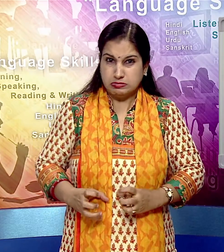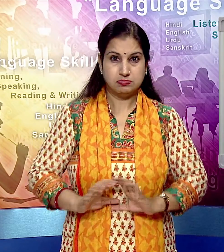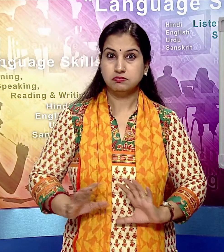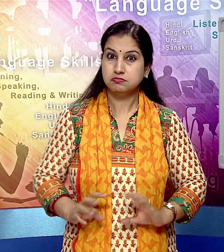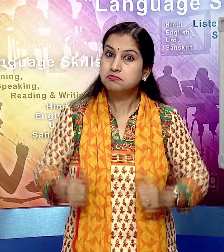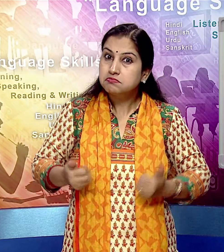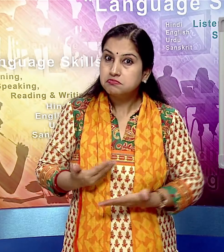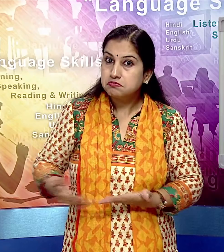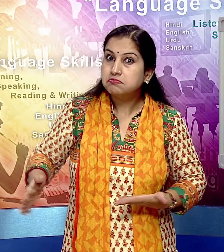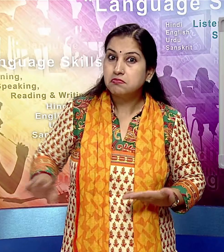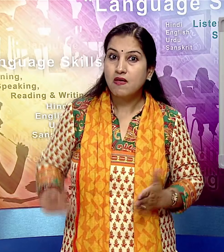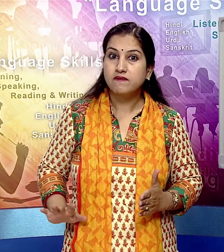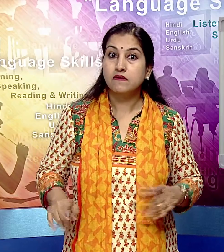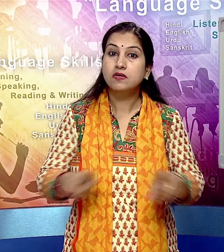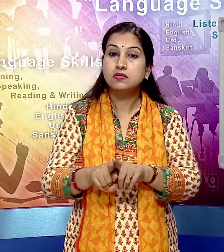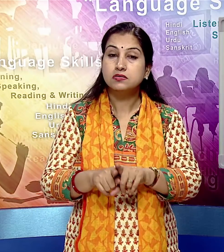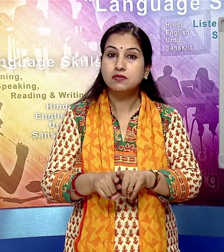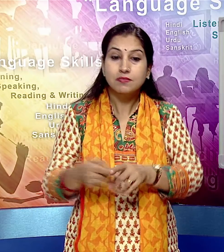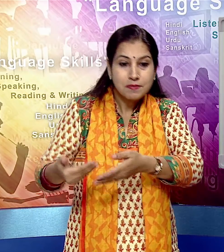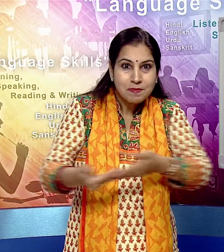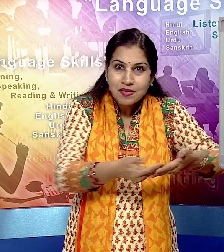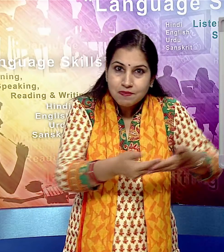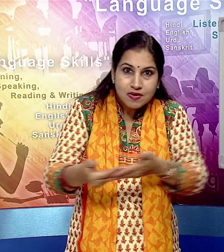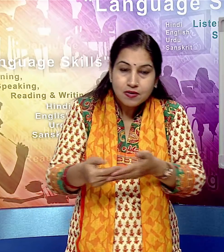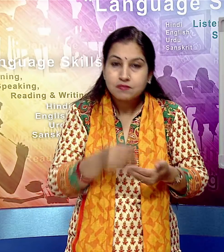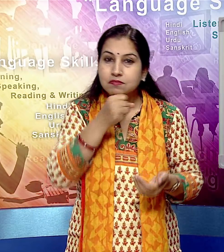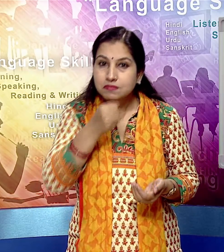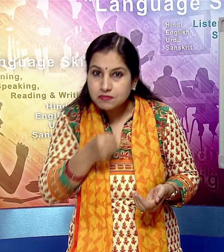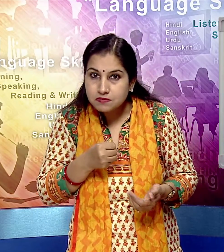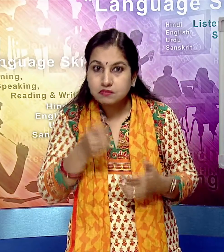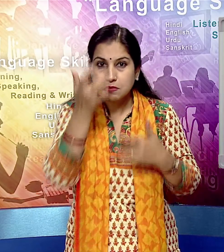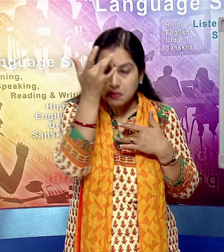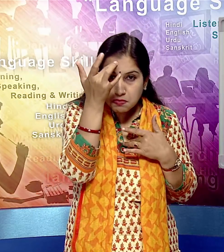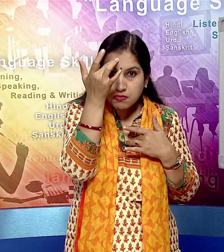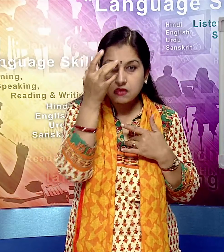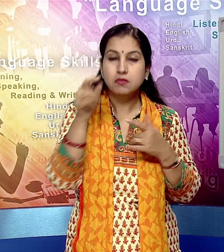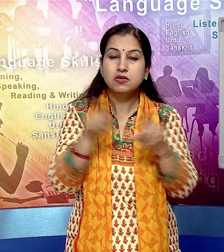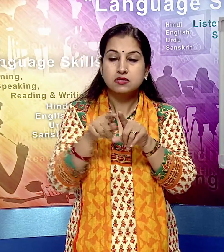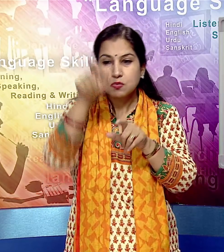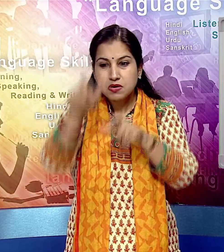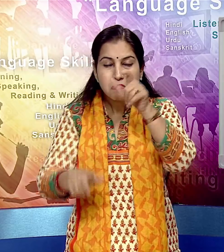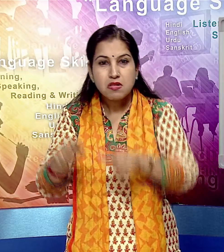It is also good for infants, elders, sick, and weak